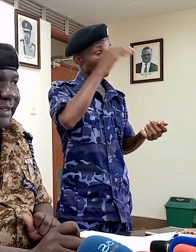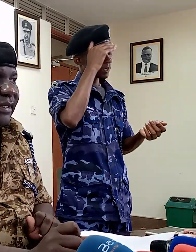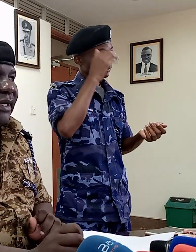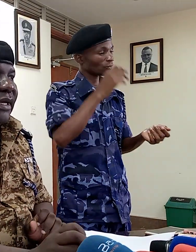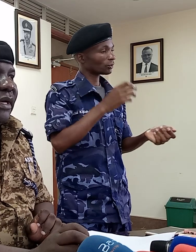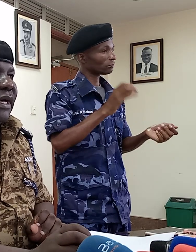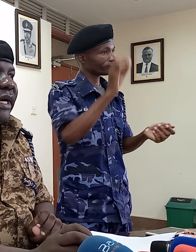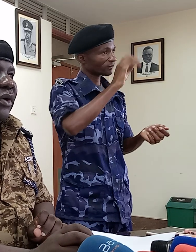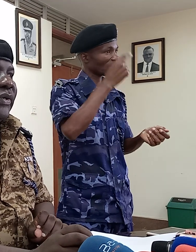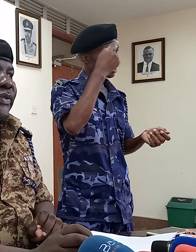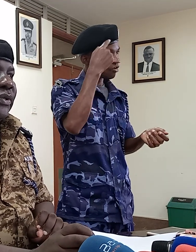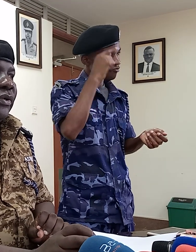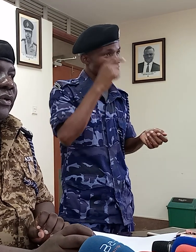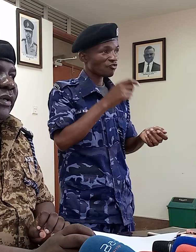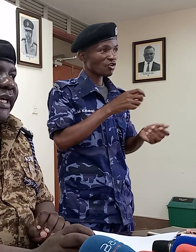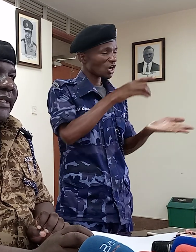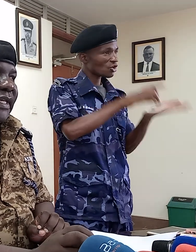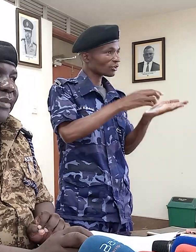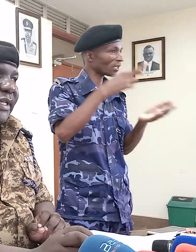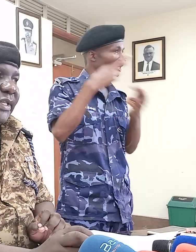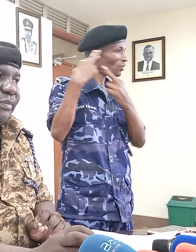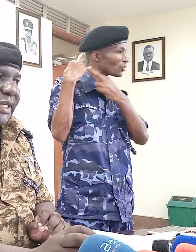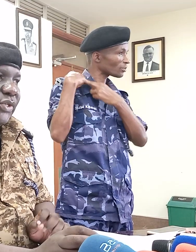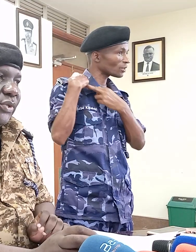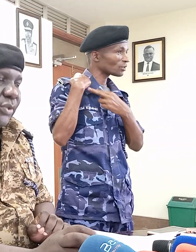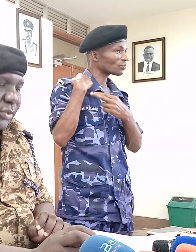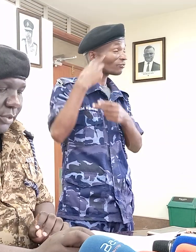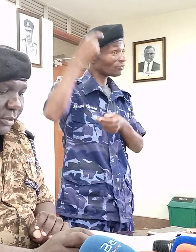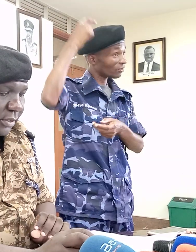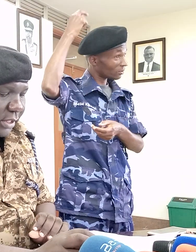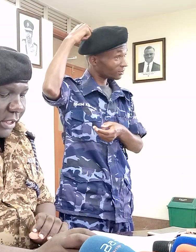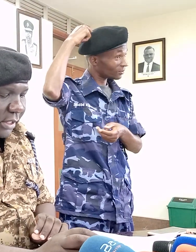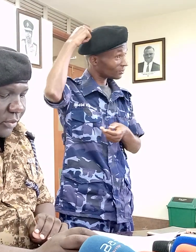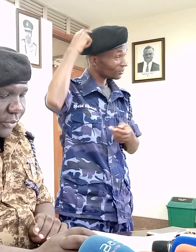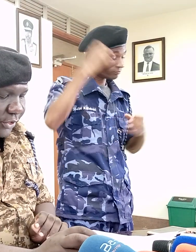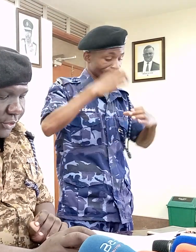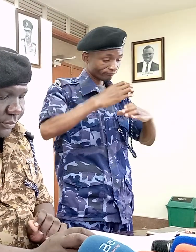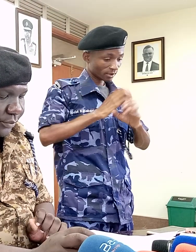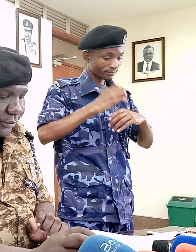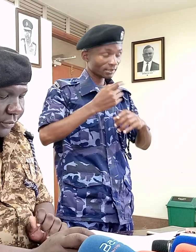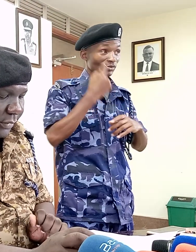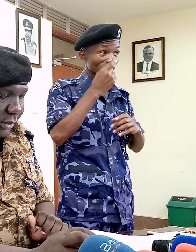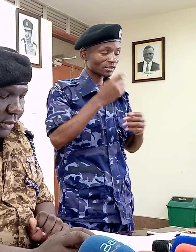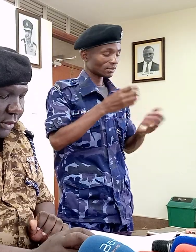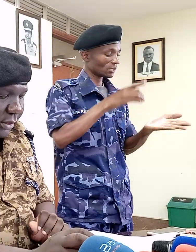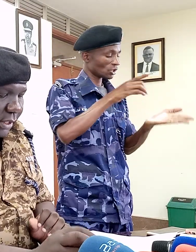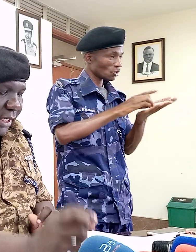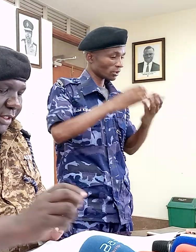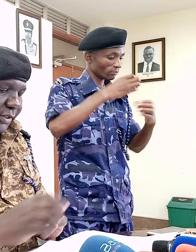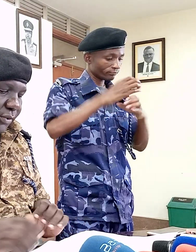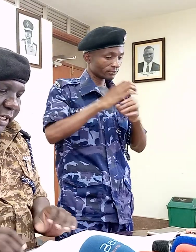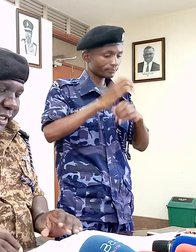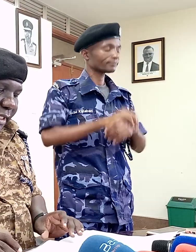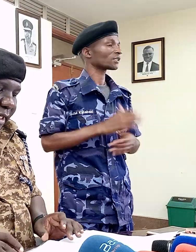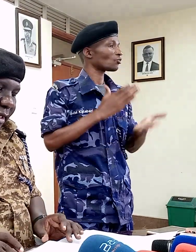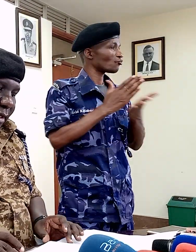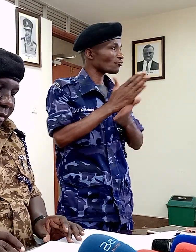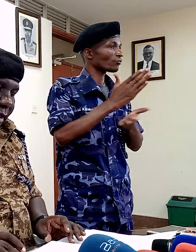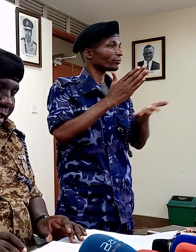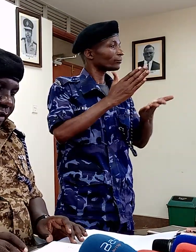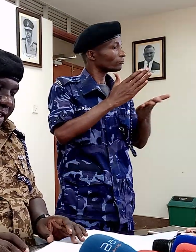psychiatrist also examine his mental condition. It is true that